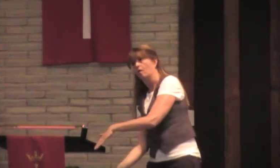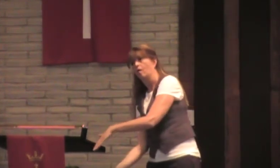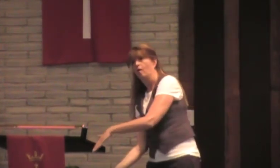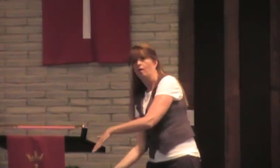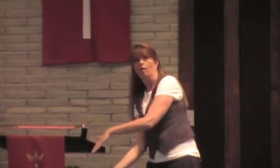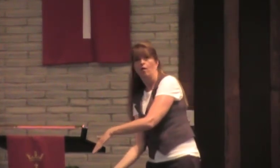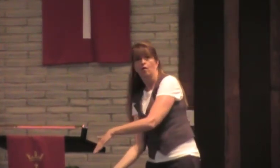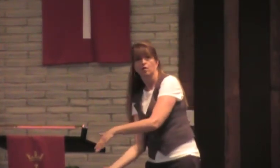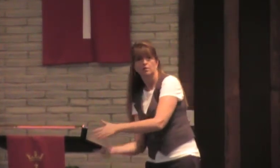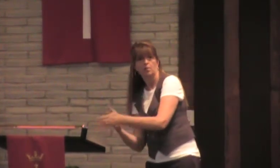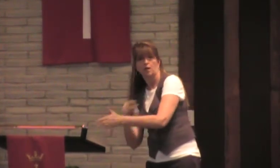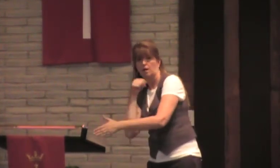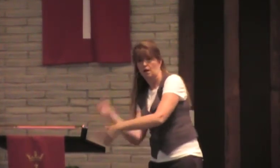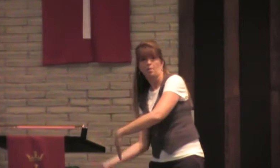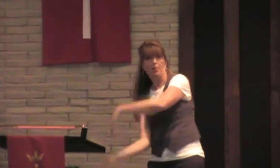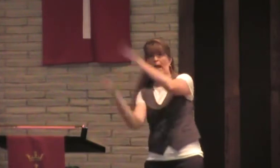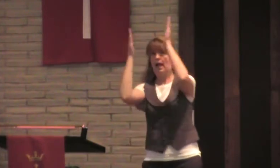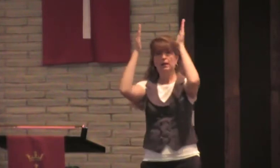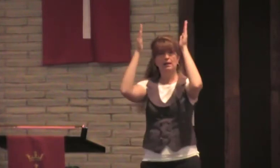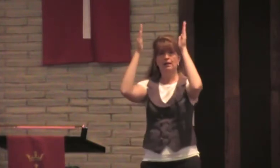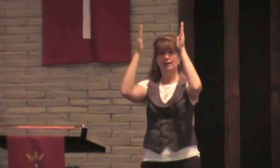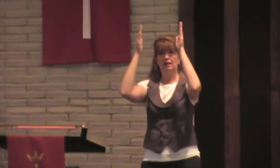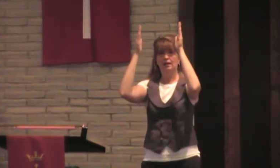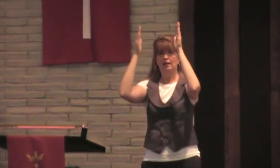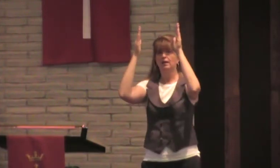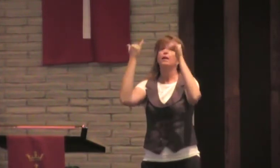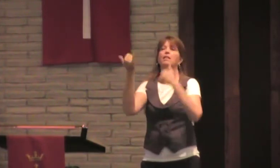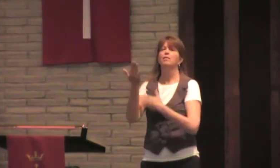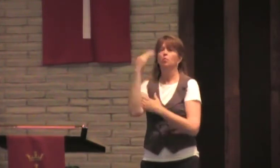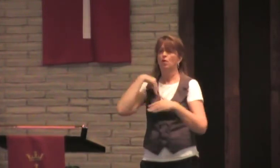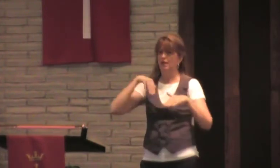and lose our focus.